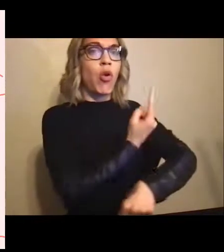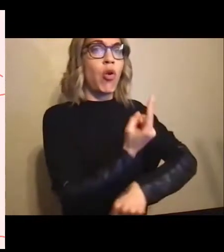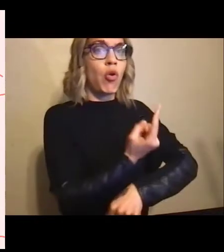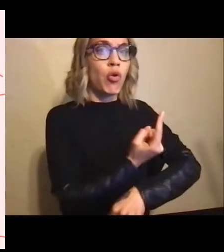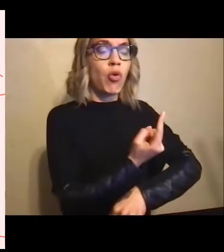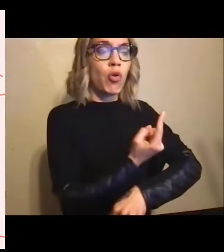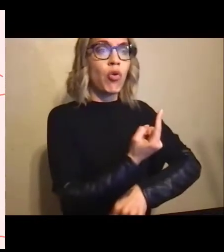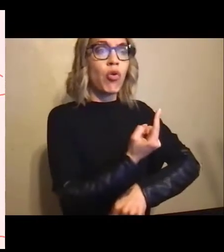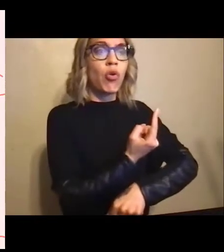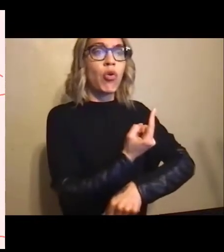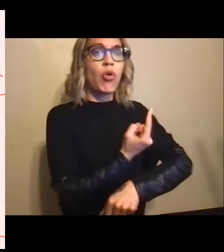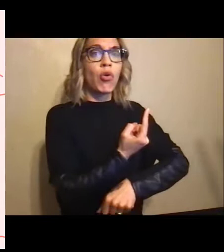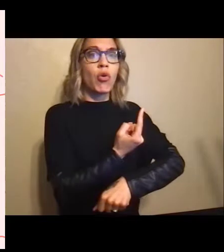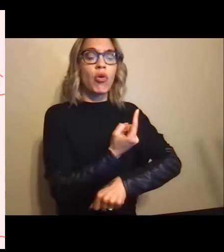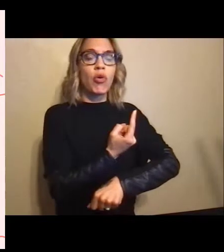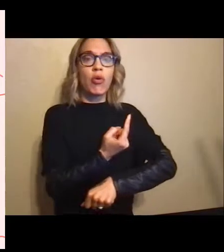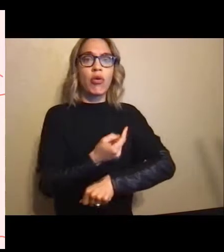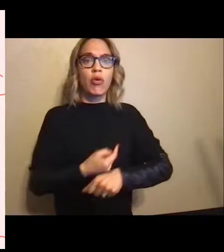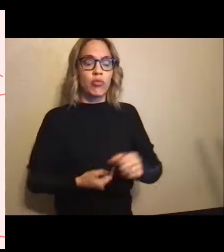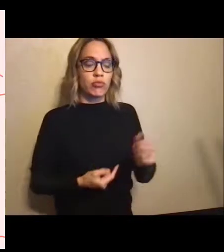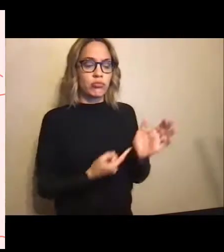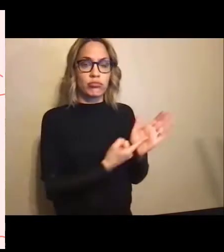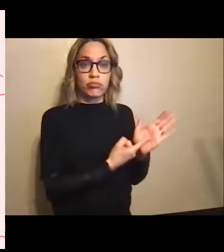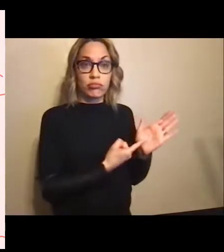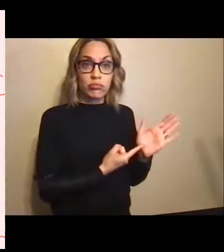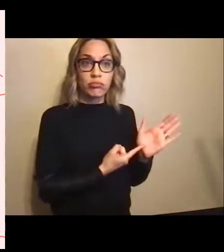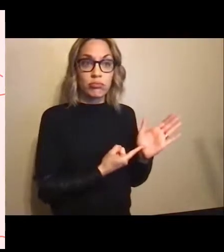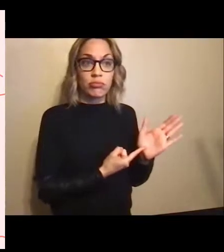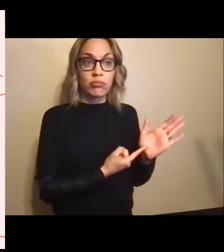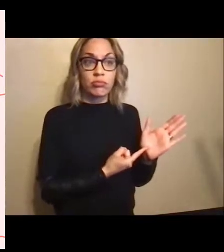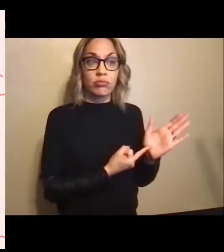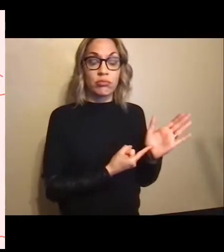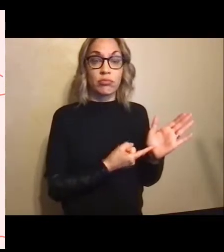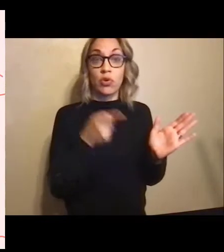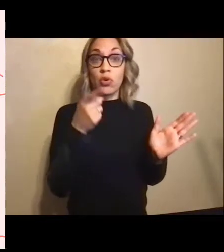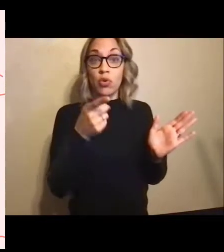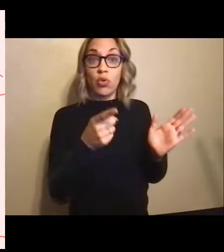First, you need to identify how long you believe the task will take.